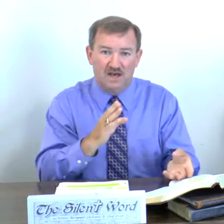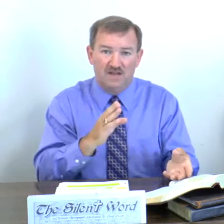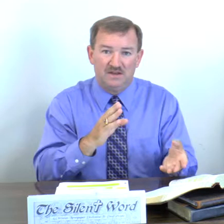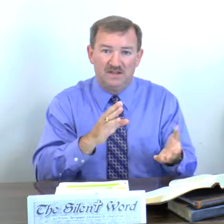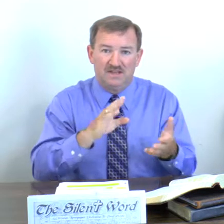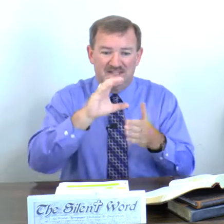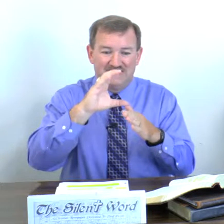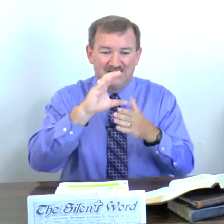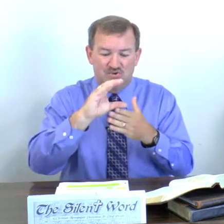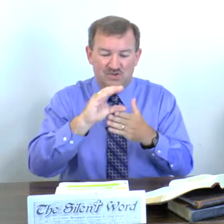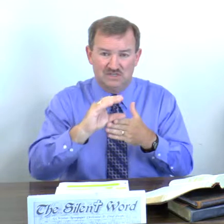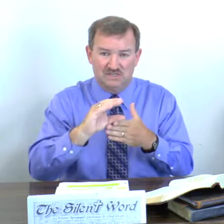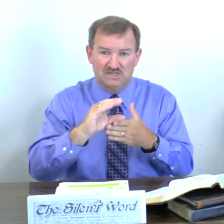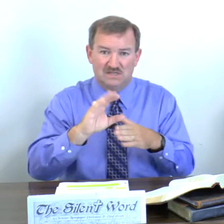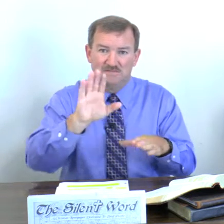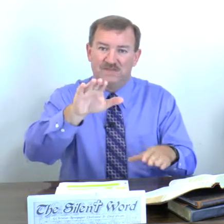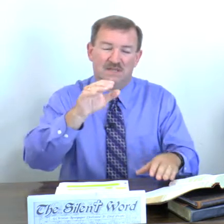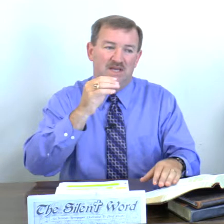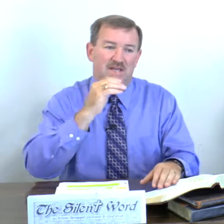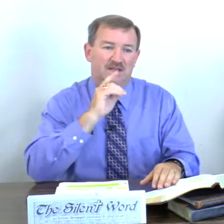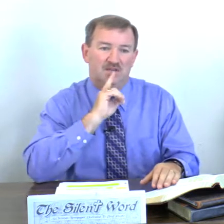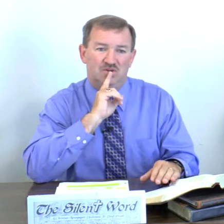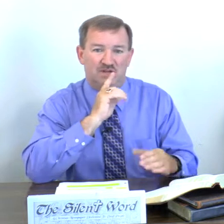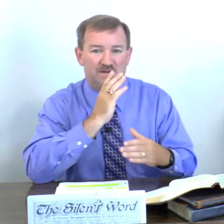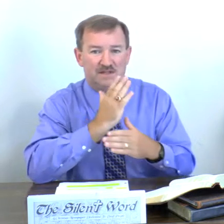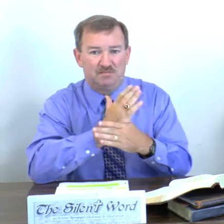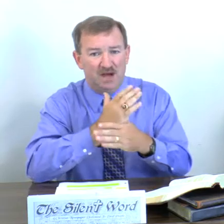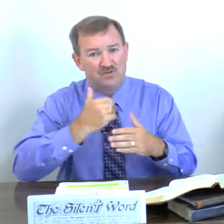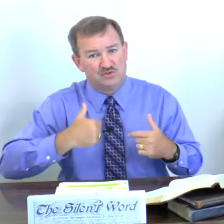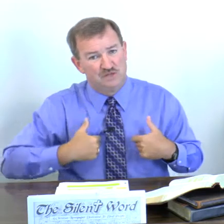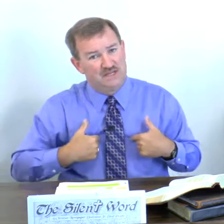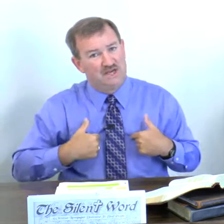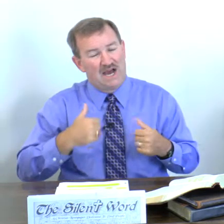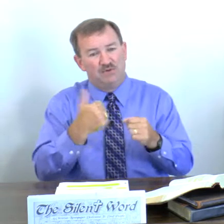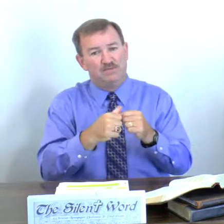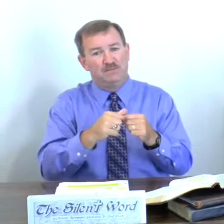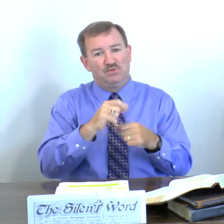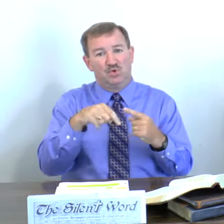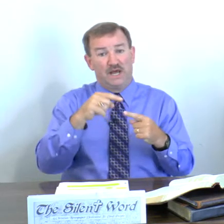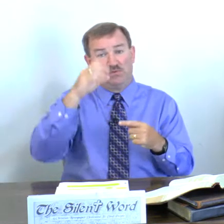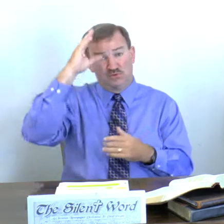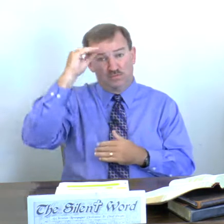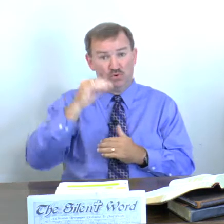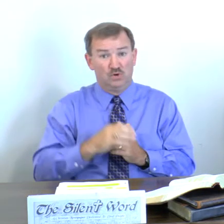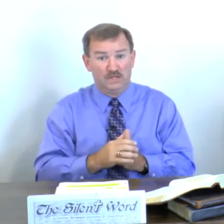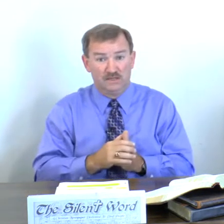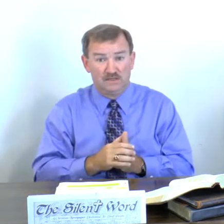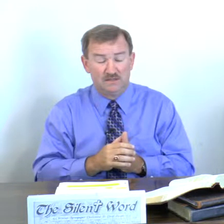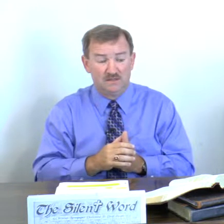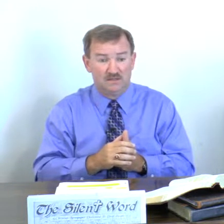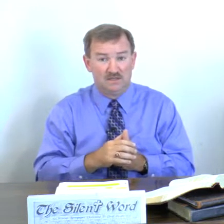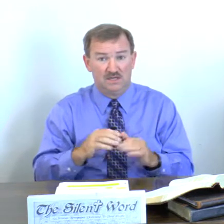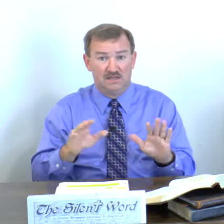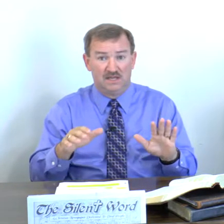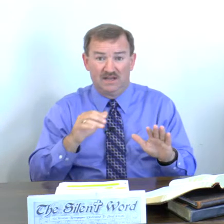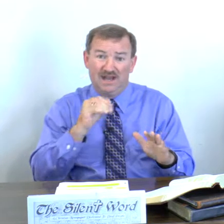God decreases. It bothers me. I remember when I was a boy, and I